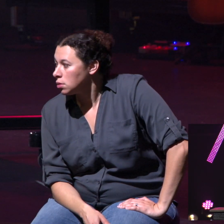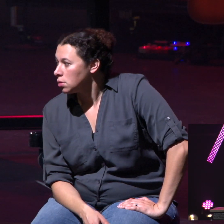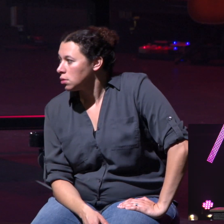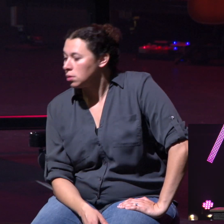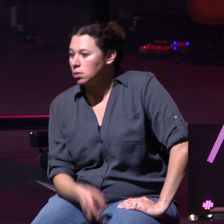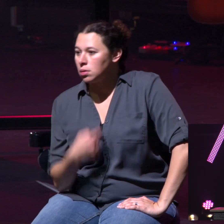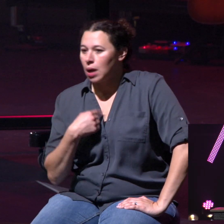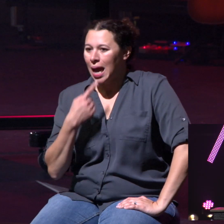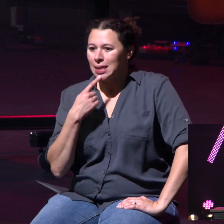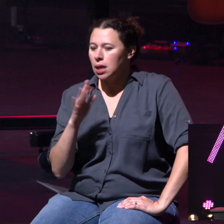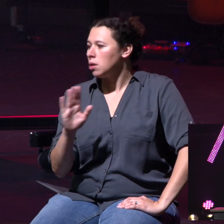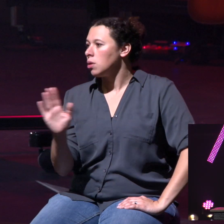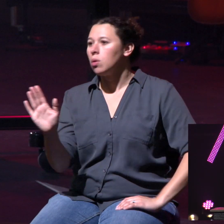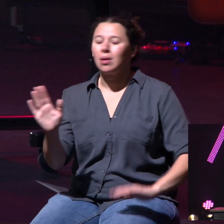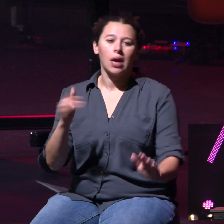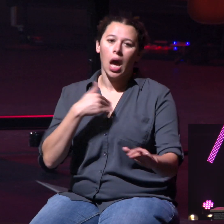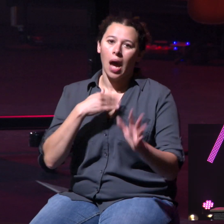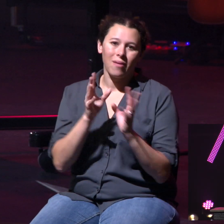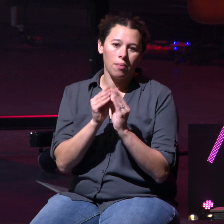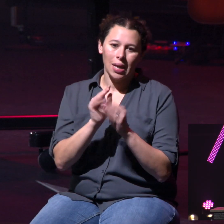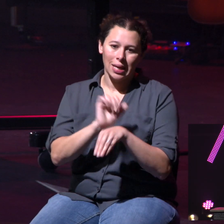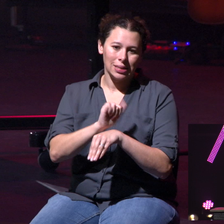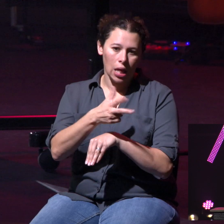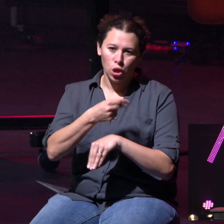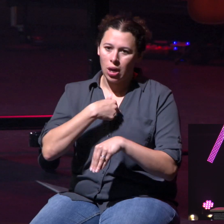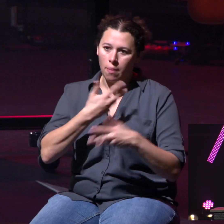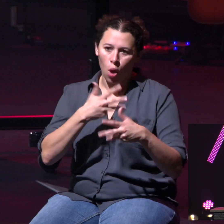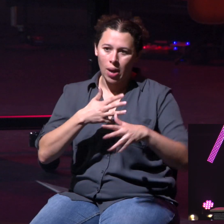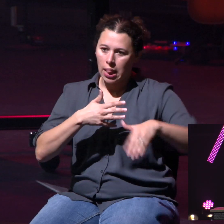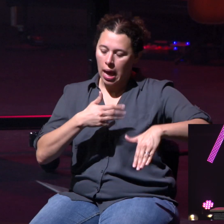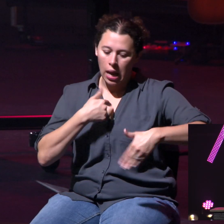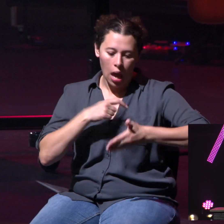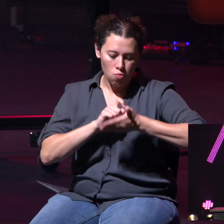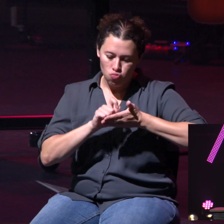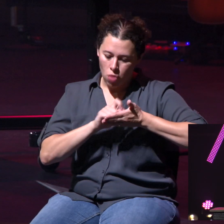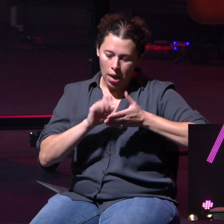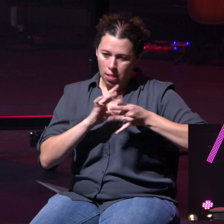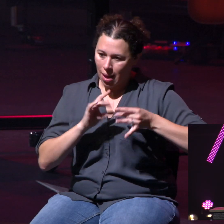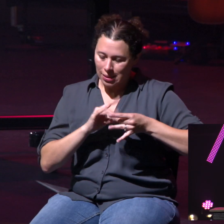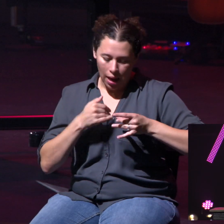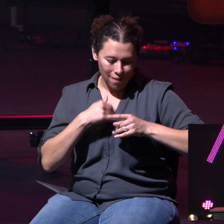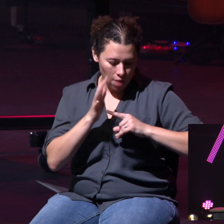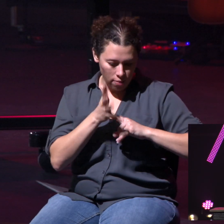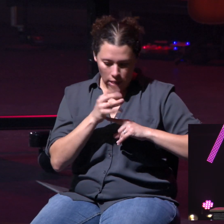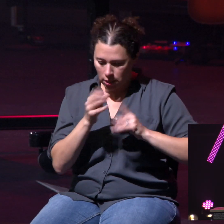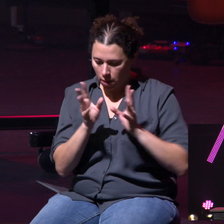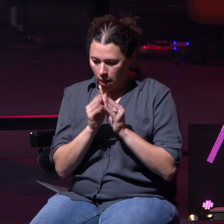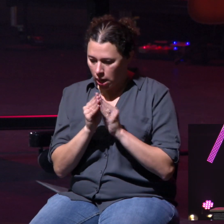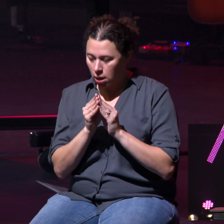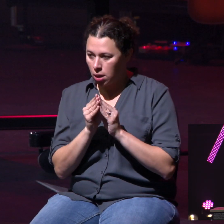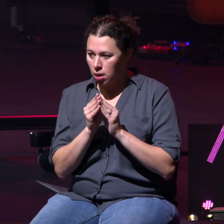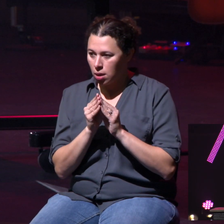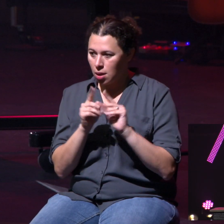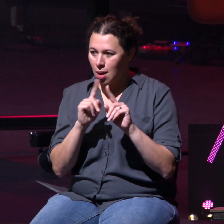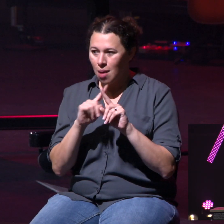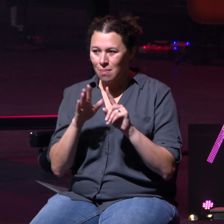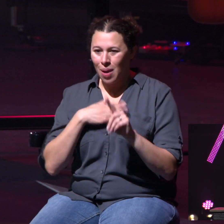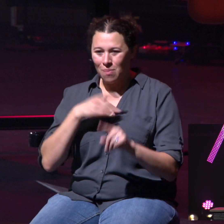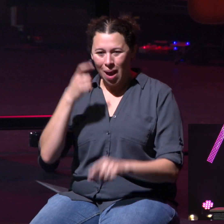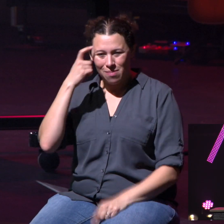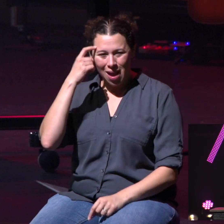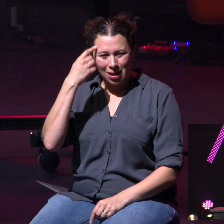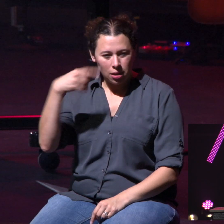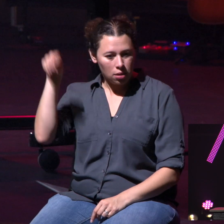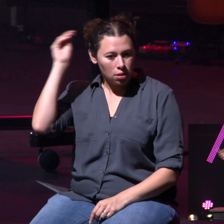no, I can't. I've got a meeting at 10:30, and I'm writing a message. I got 5 minutes to write this, and then a meeting. But here's what I'm thinking in my mind. This